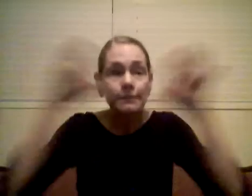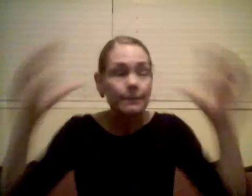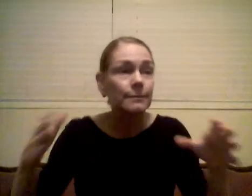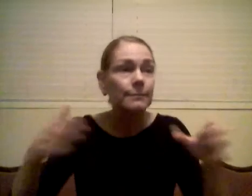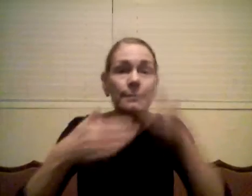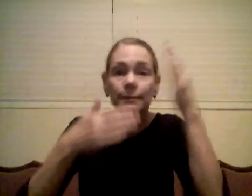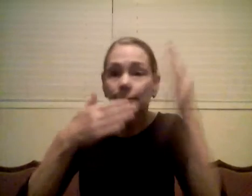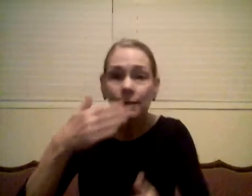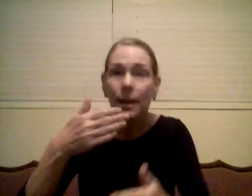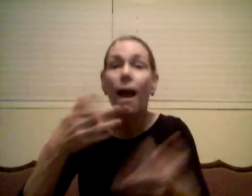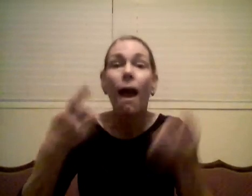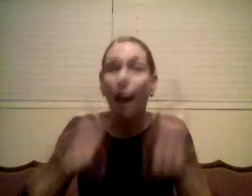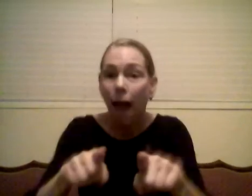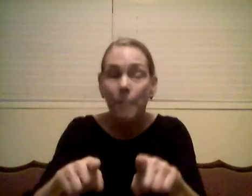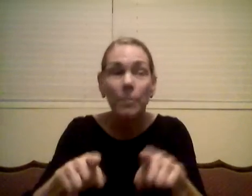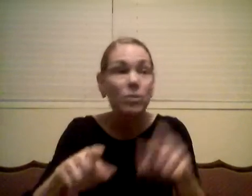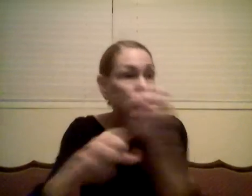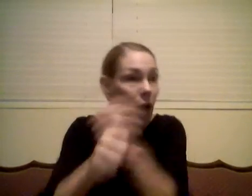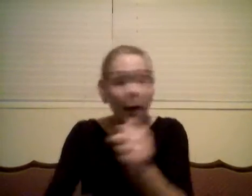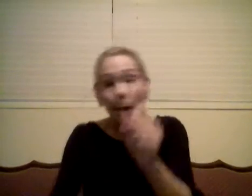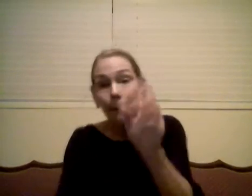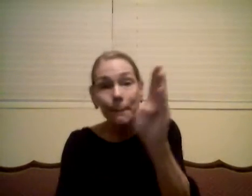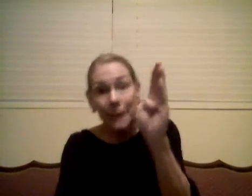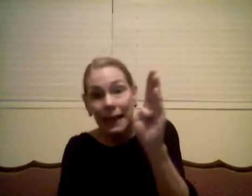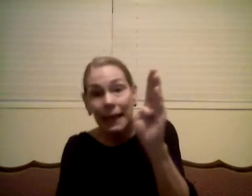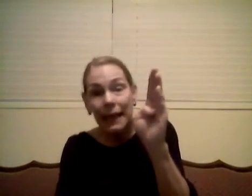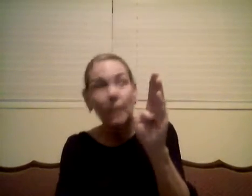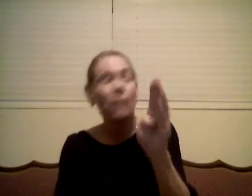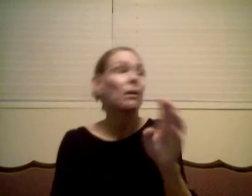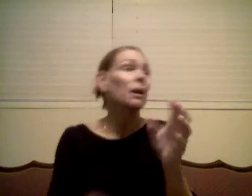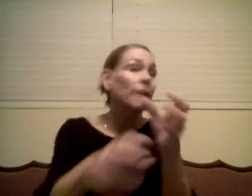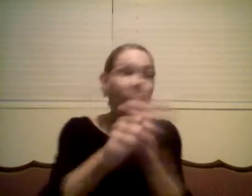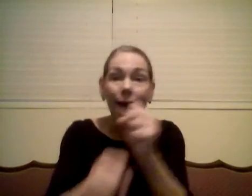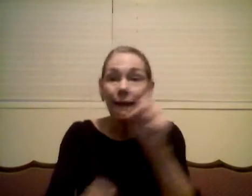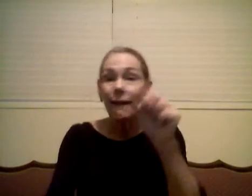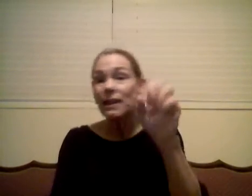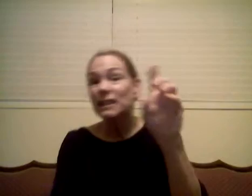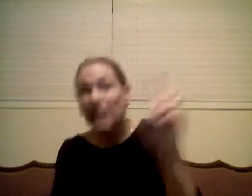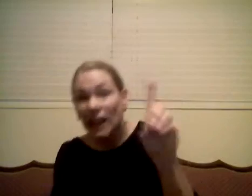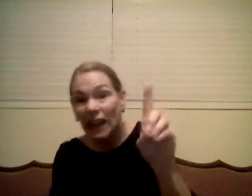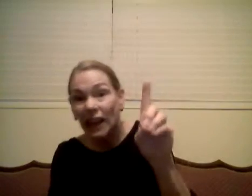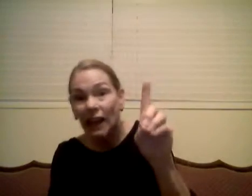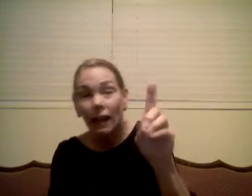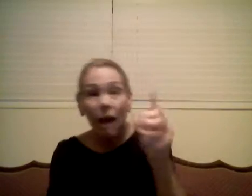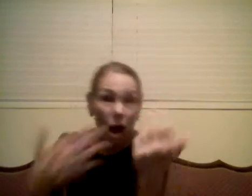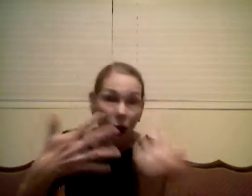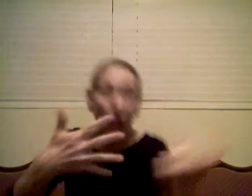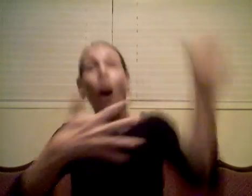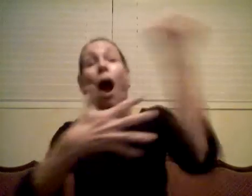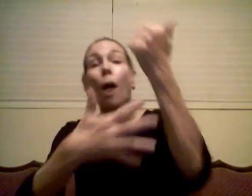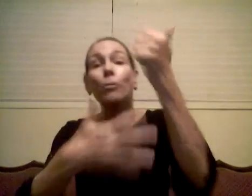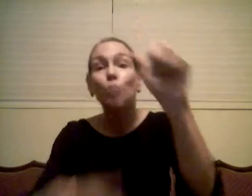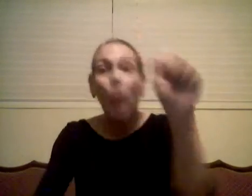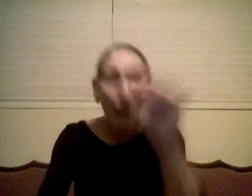B or an A- or started the quarter or semester with a D and brought it up to an A-. Tell me about